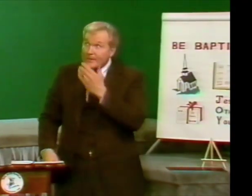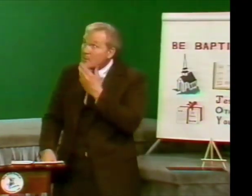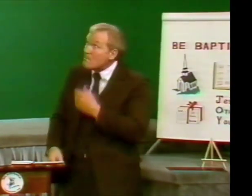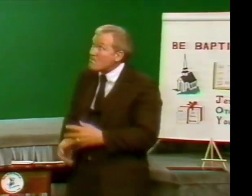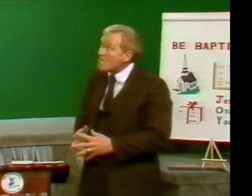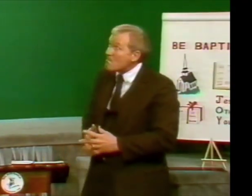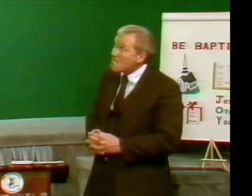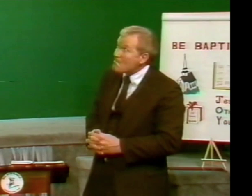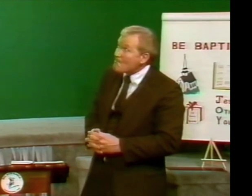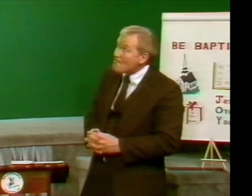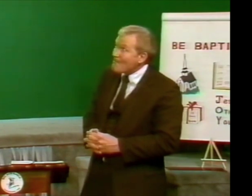said,